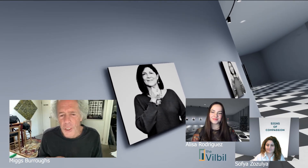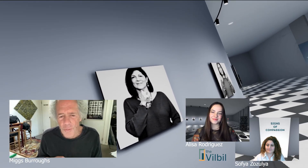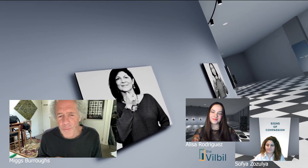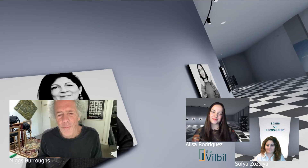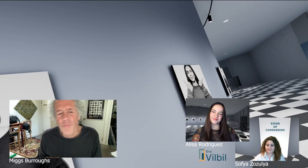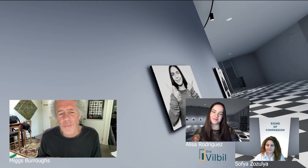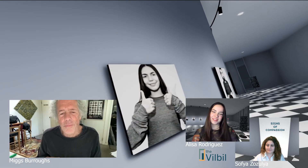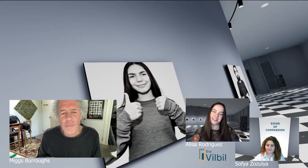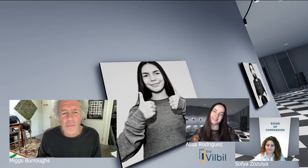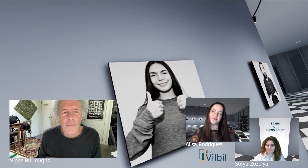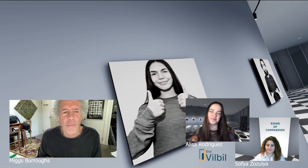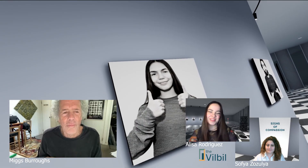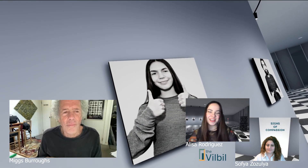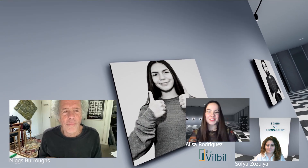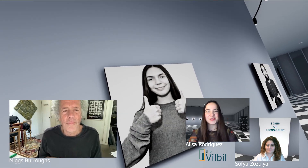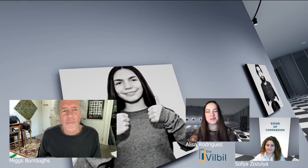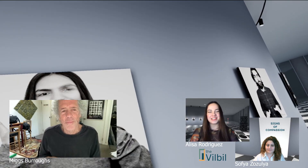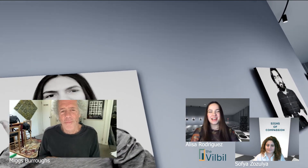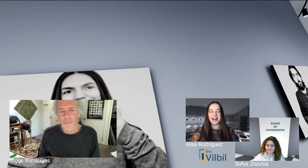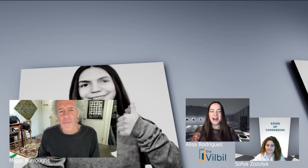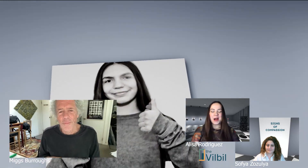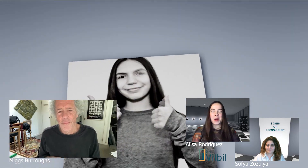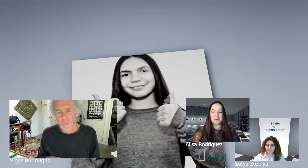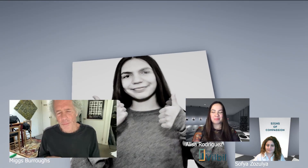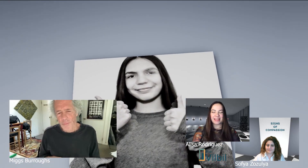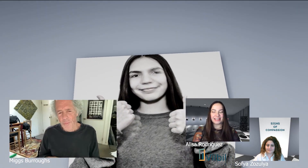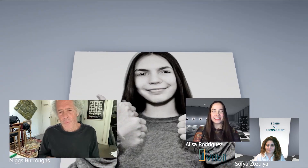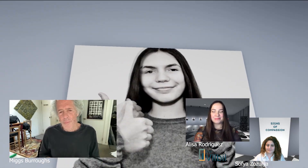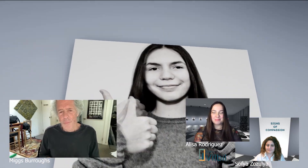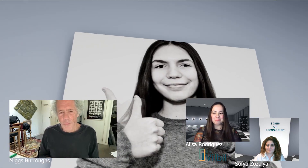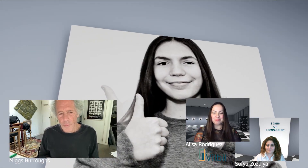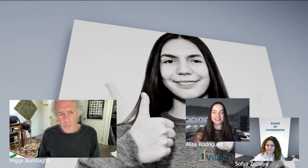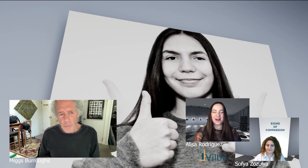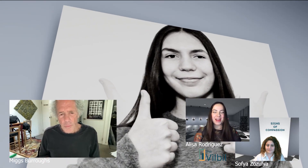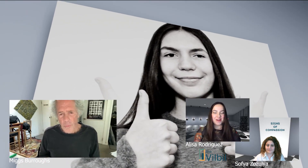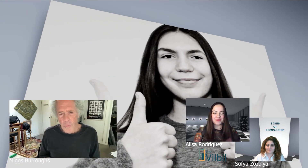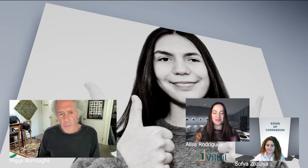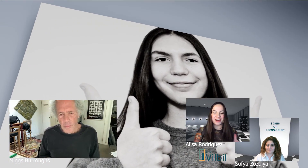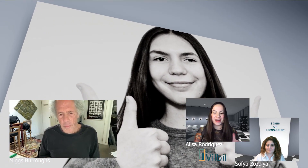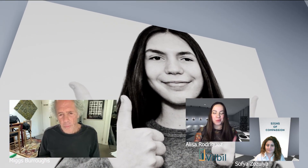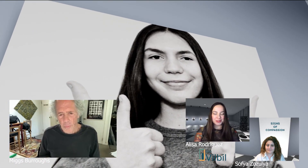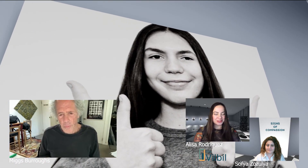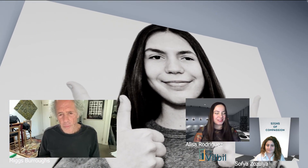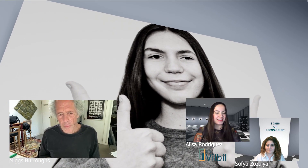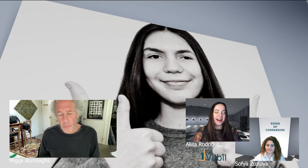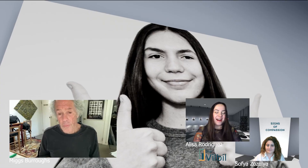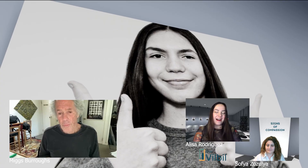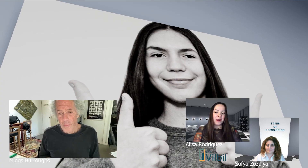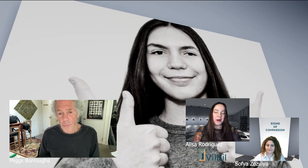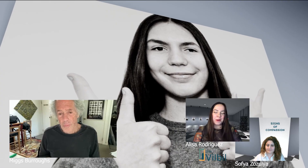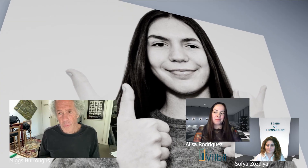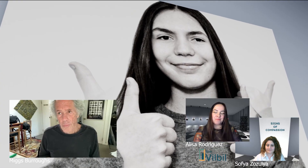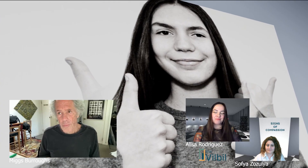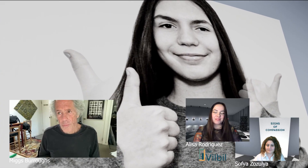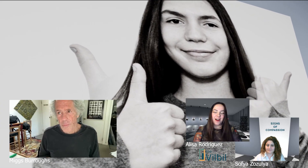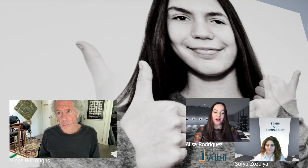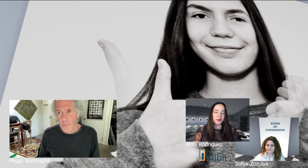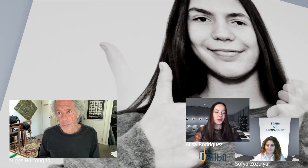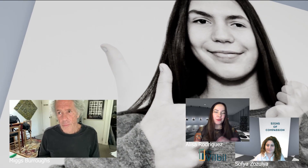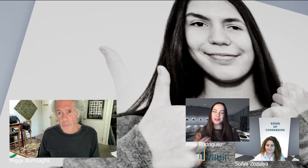touching. thank you so much. And Miggs, I have a question. Are you currently